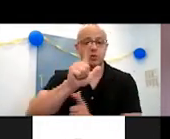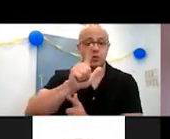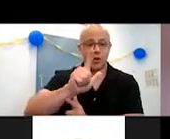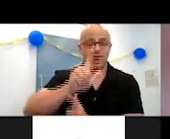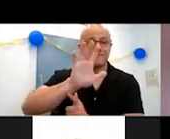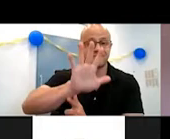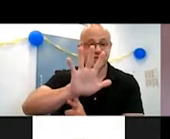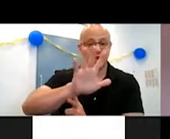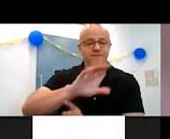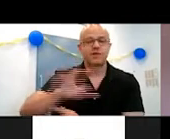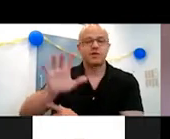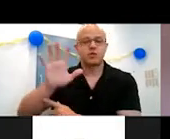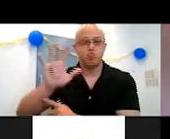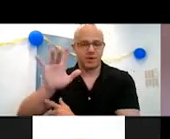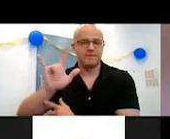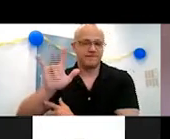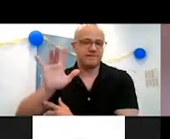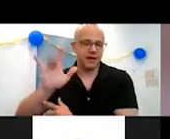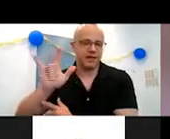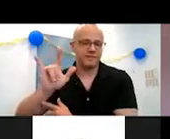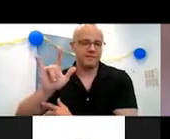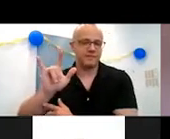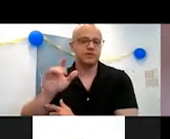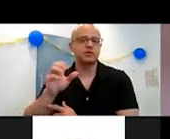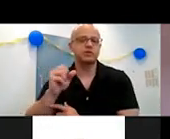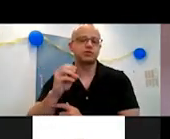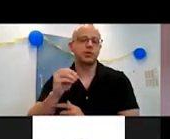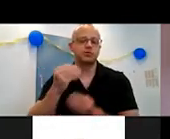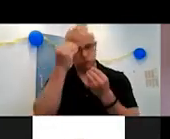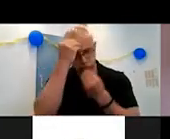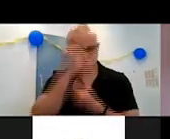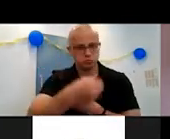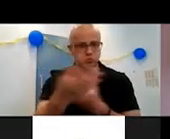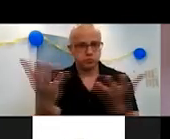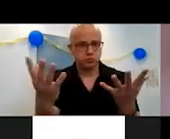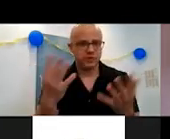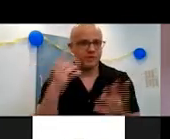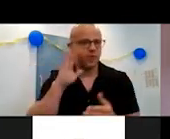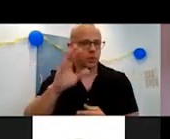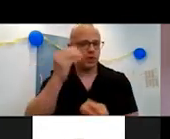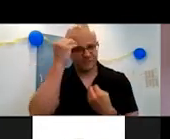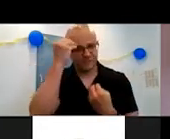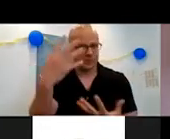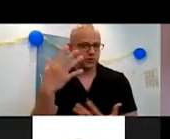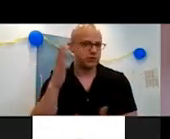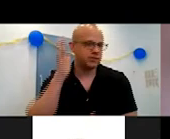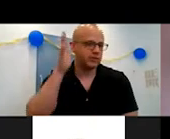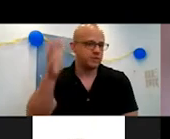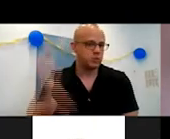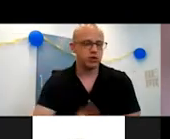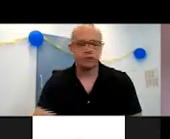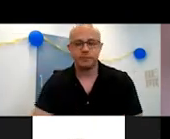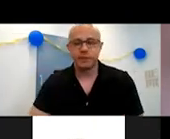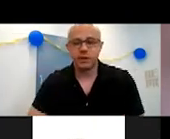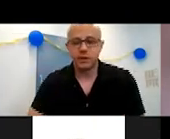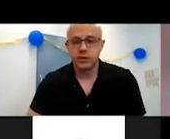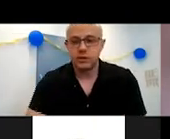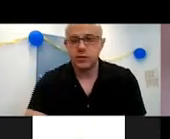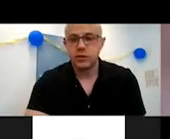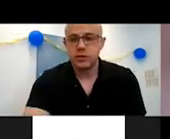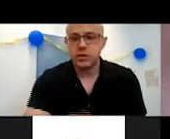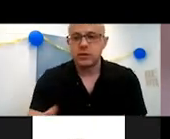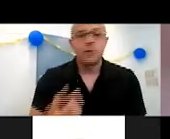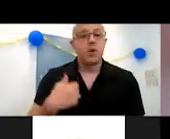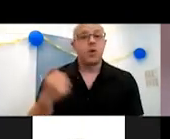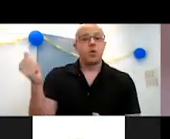people. So, but I want you to be aware of it, but don't get it confused between 25 and 25, the different ways to sign it. So there's